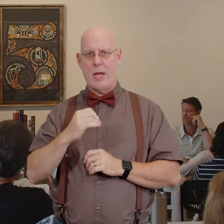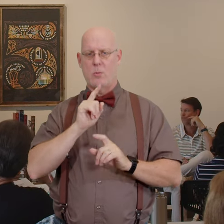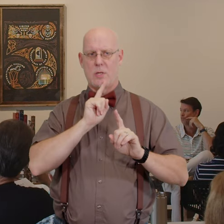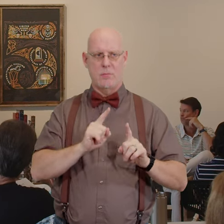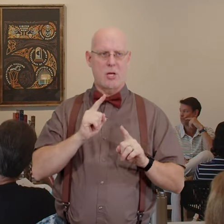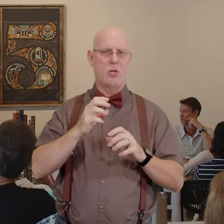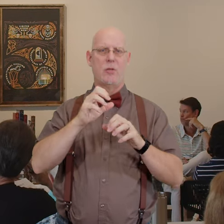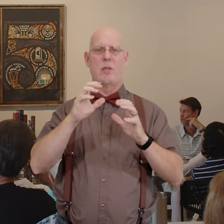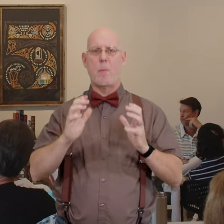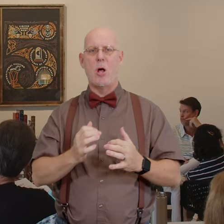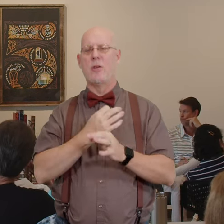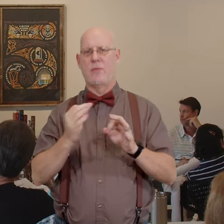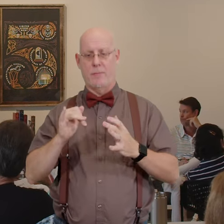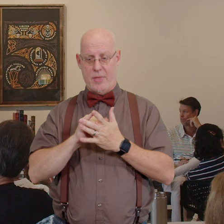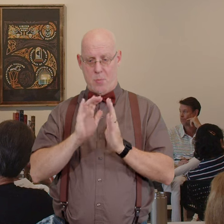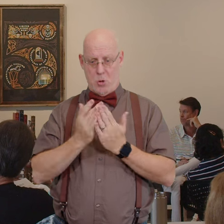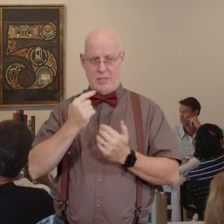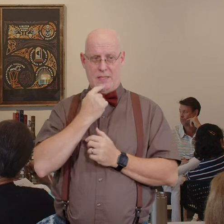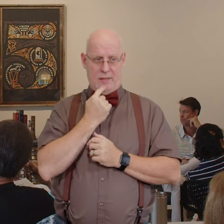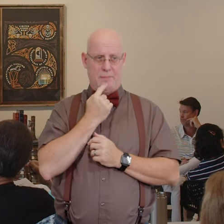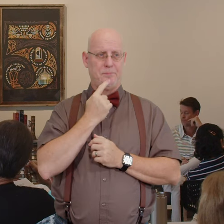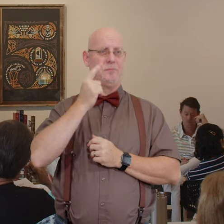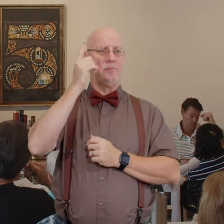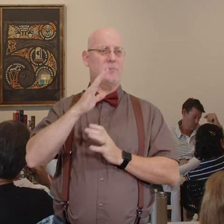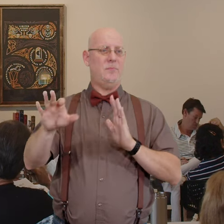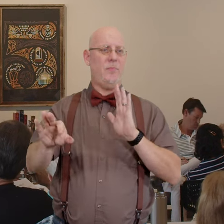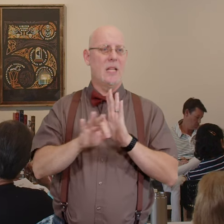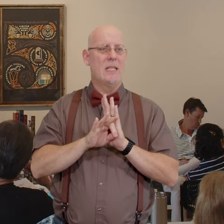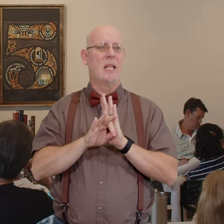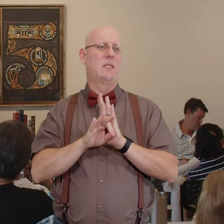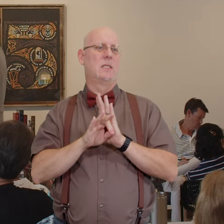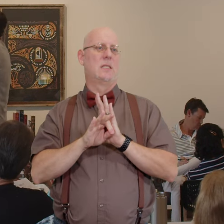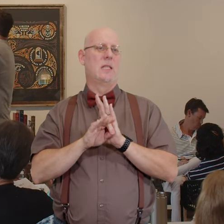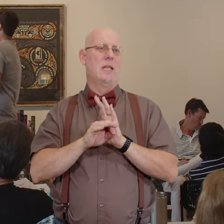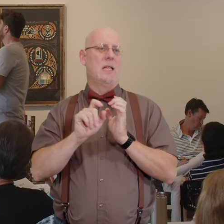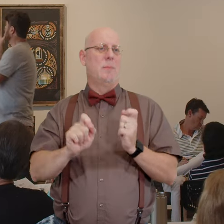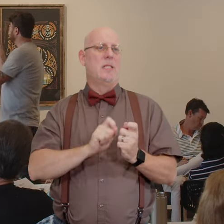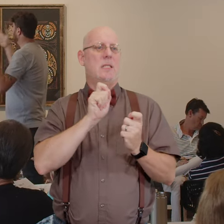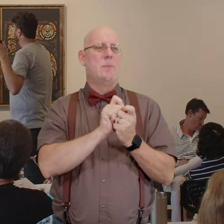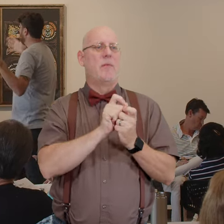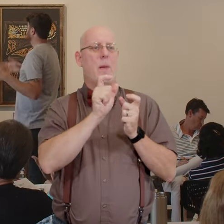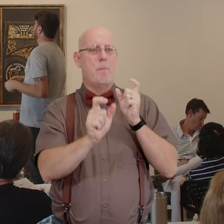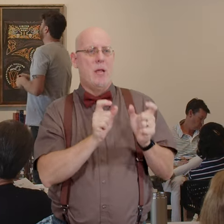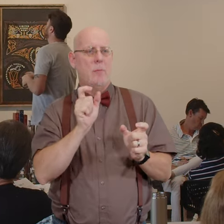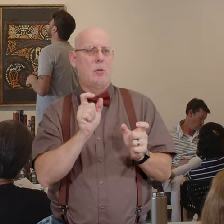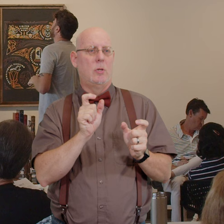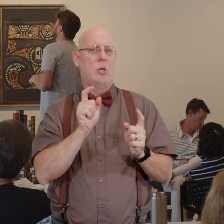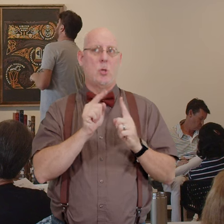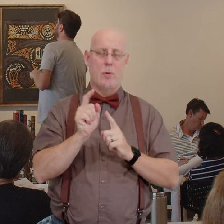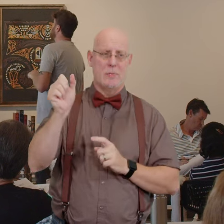with a rebuttal called The Potter's Freedom. And in that book, he says this, God elects a specific